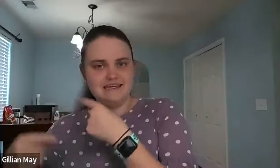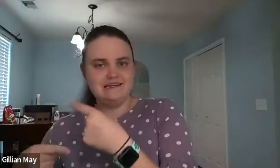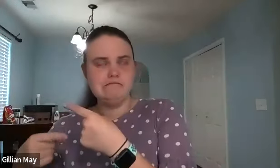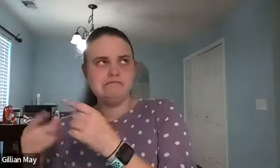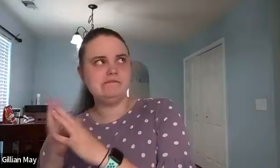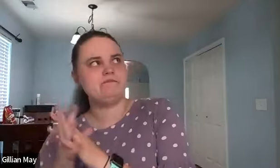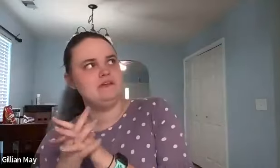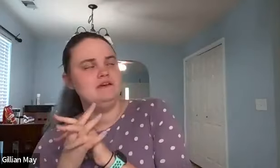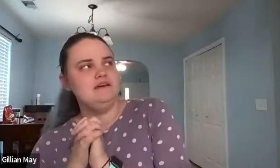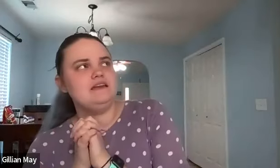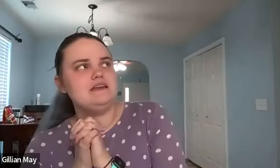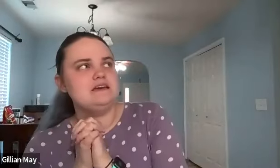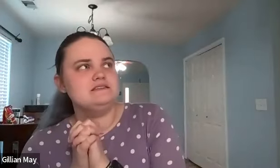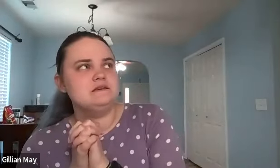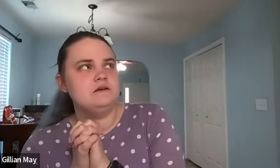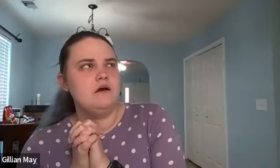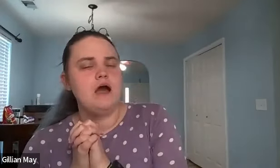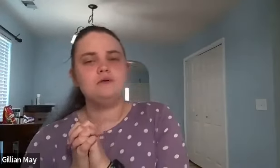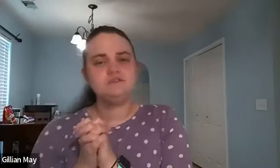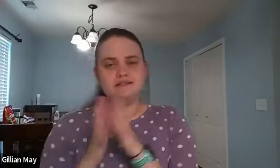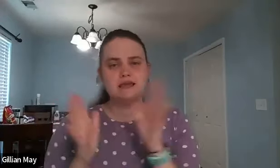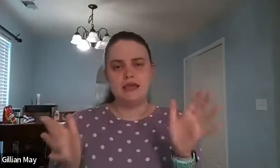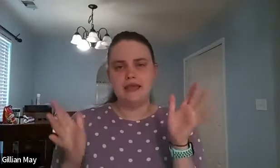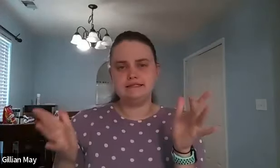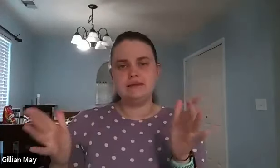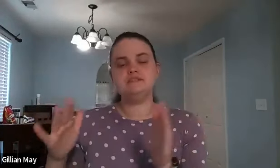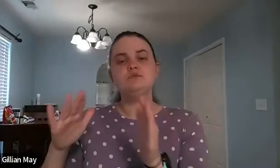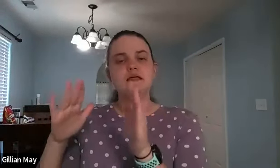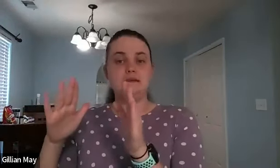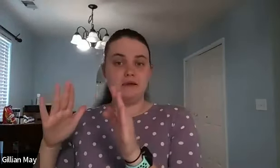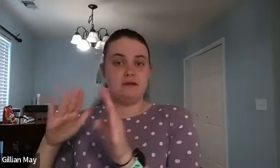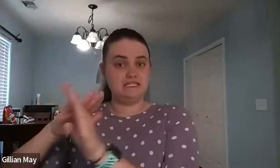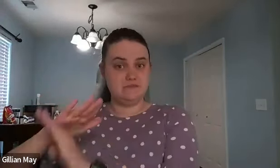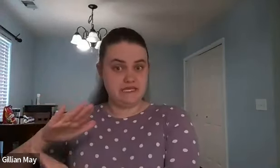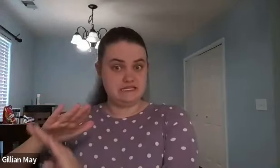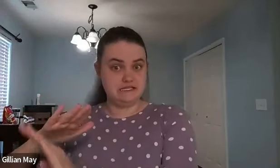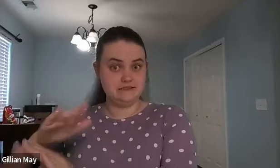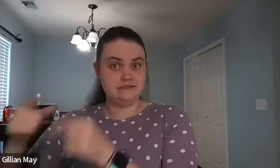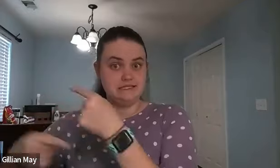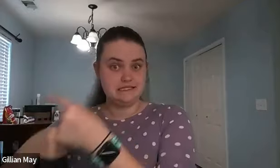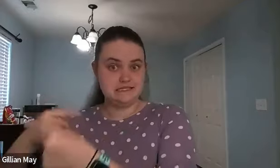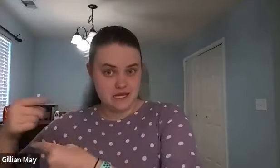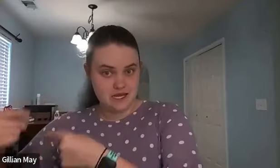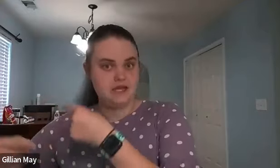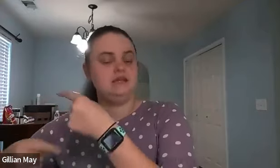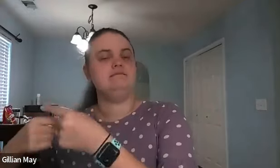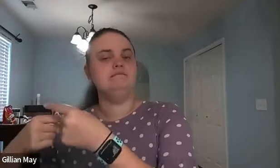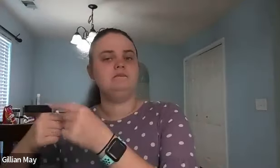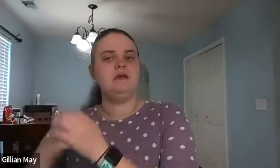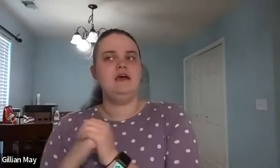sign is, I almost want to say, I hate to say it, but it's more like in my mind, it's the basic sign.